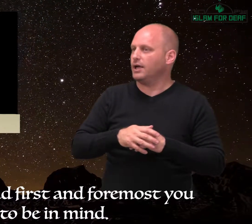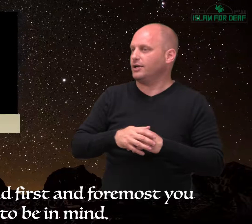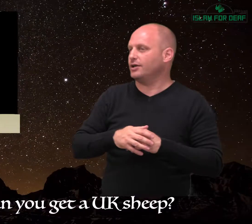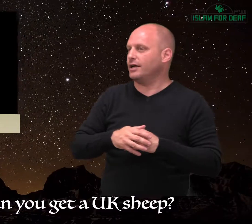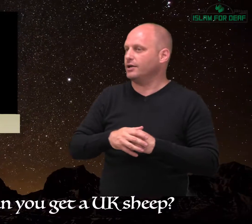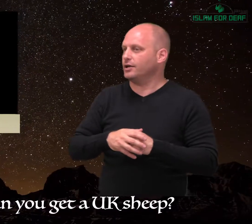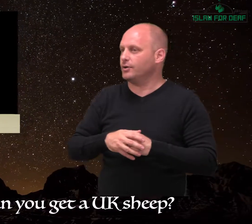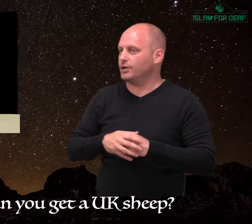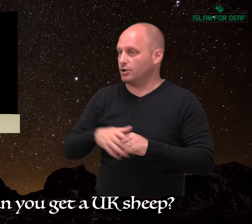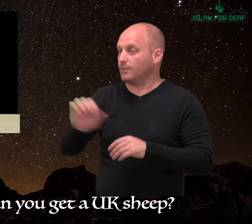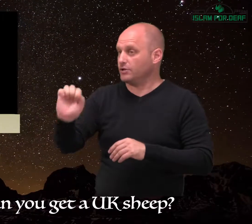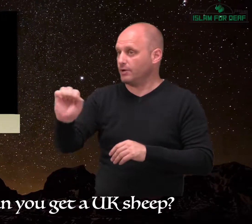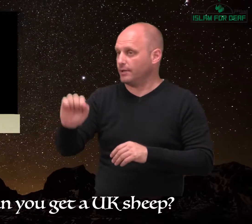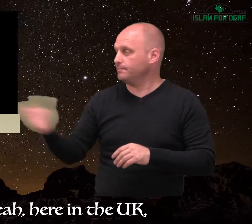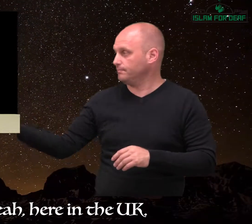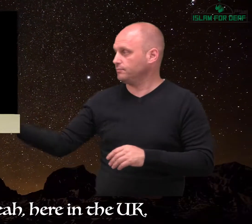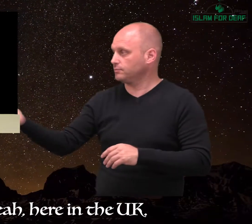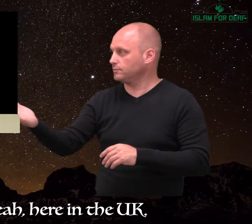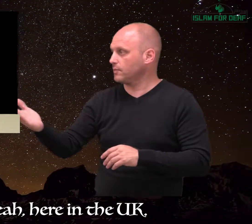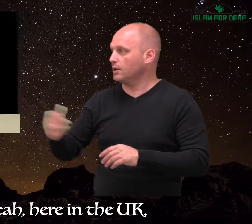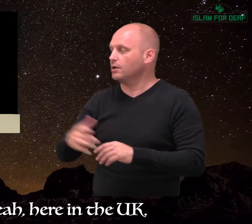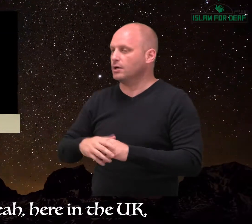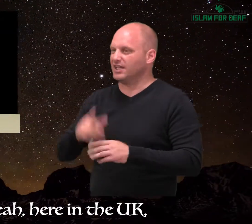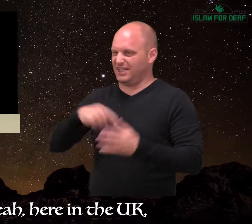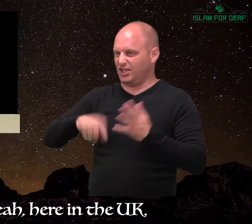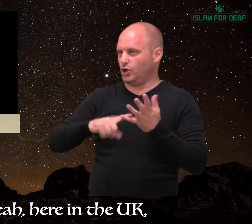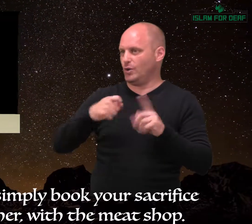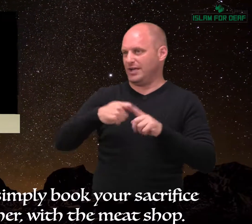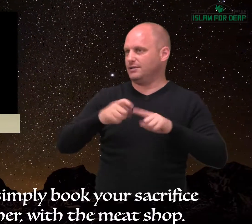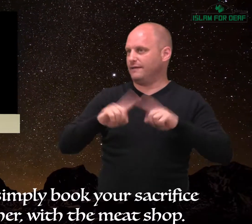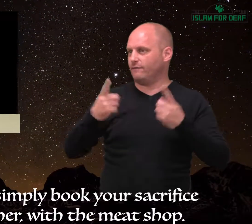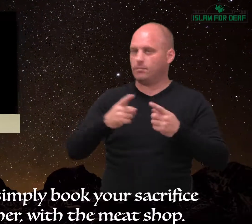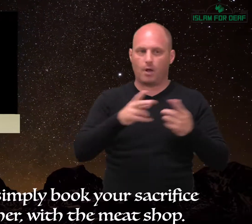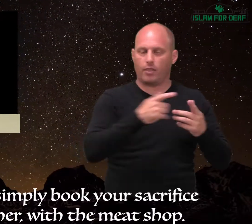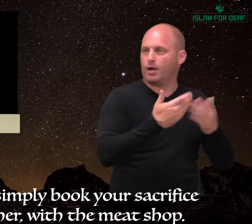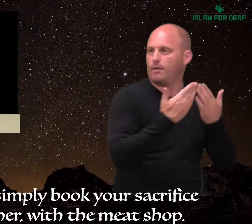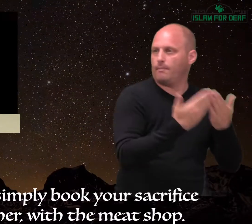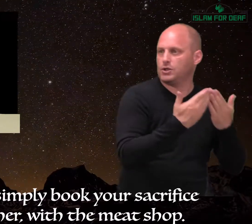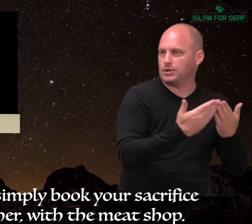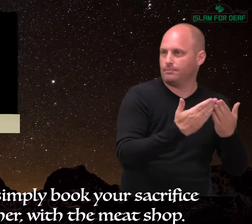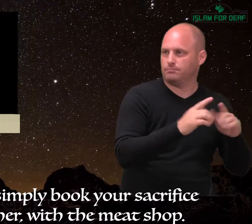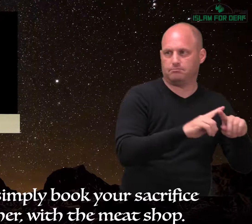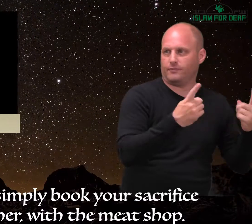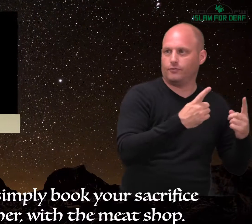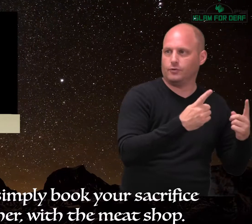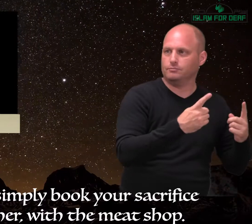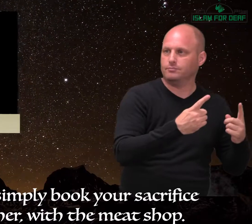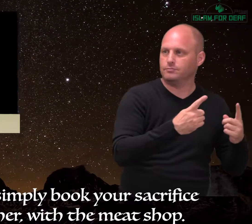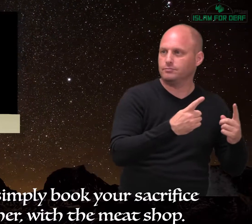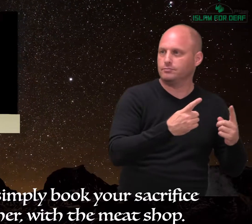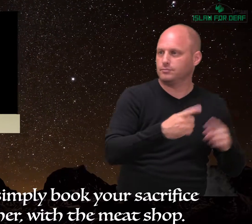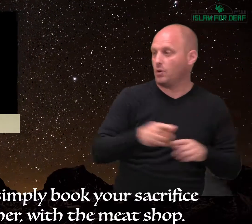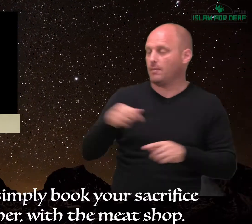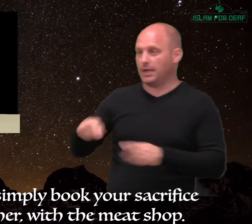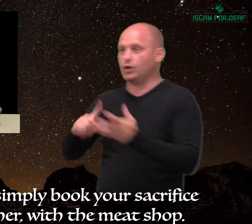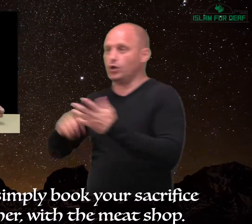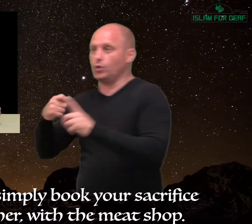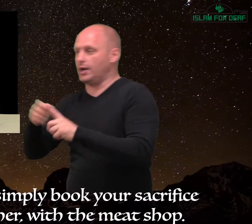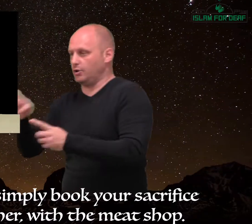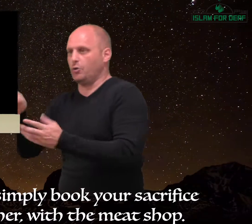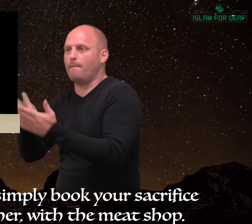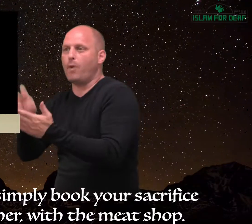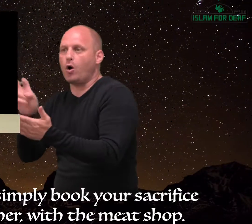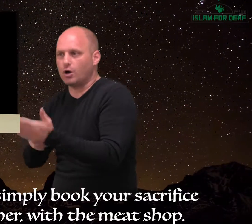Yeah, you get in the UK shop. Yeah, here in the UK. But in the UK, basically, you simply book your